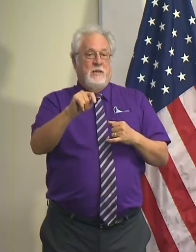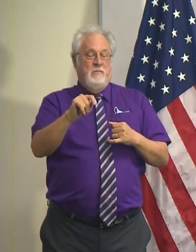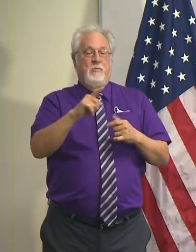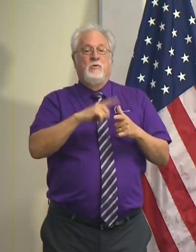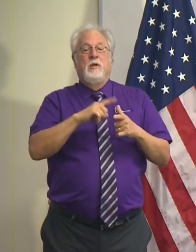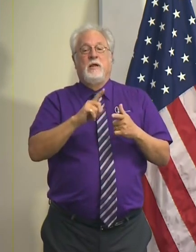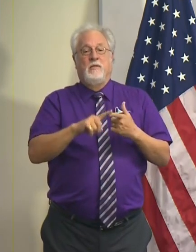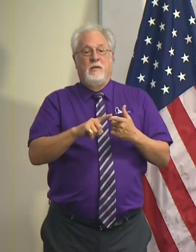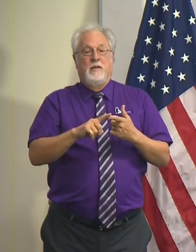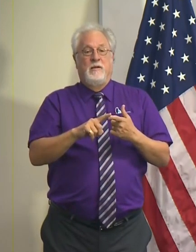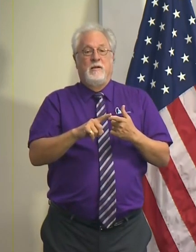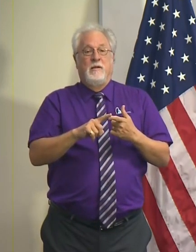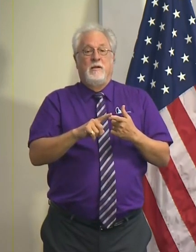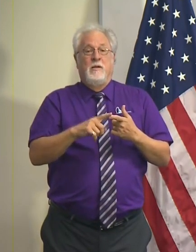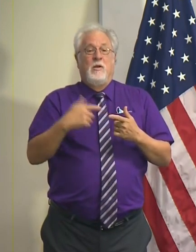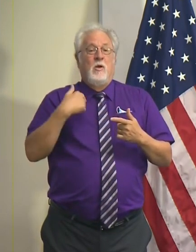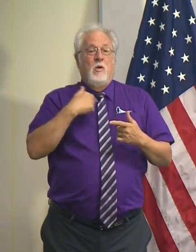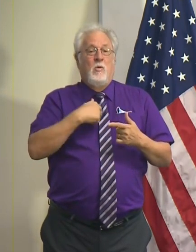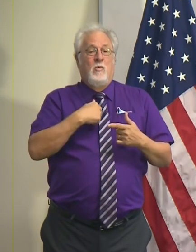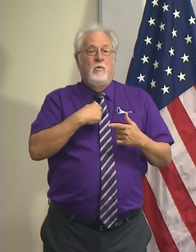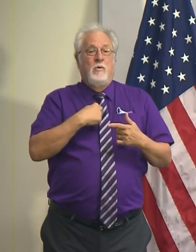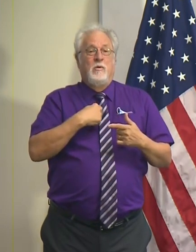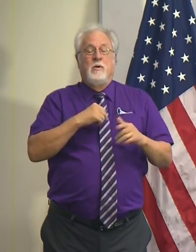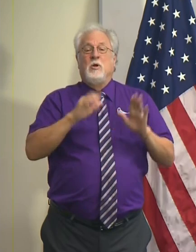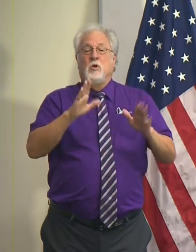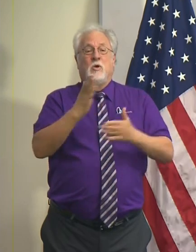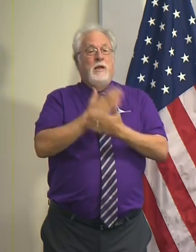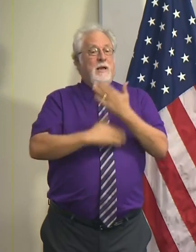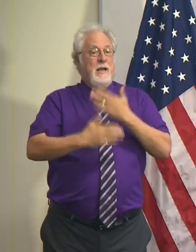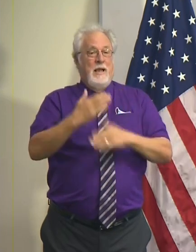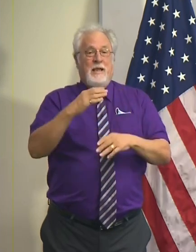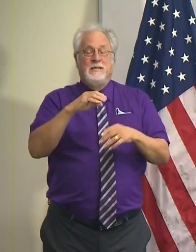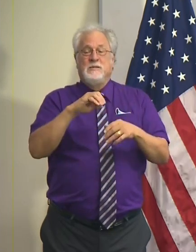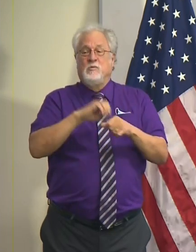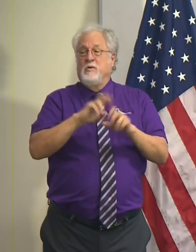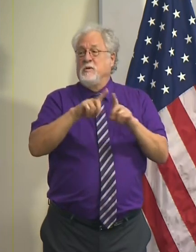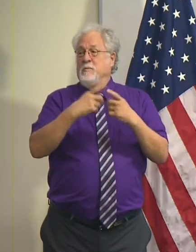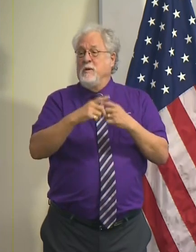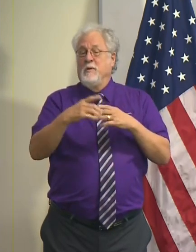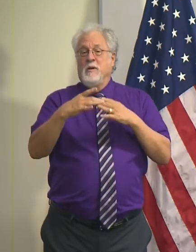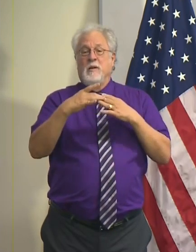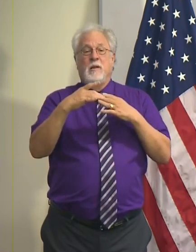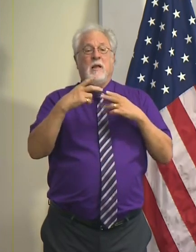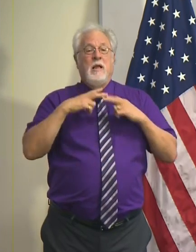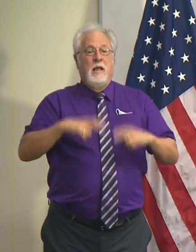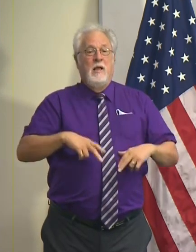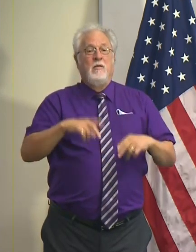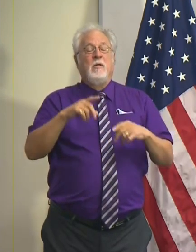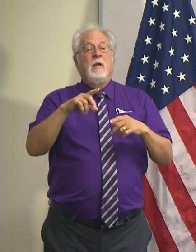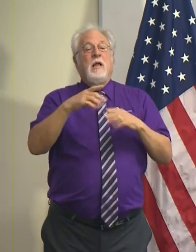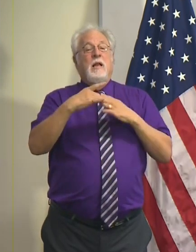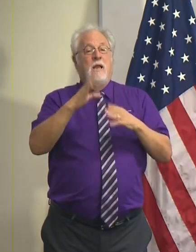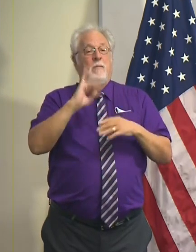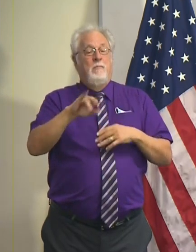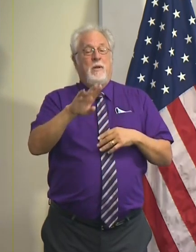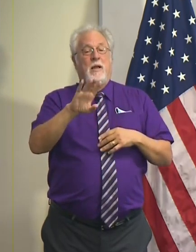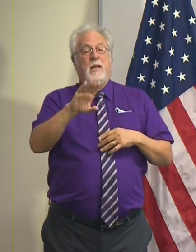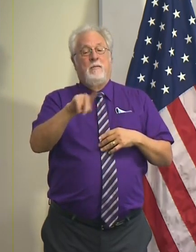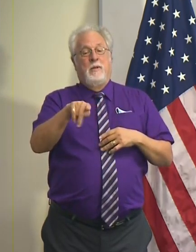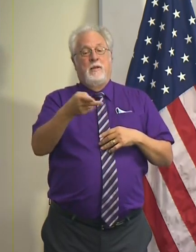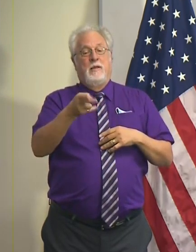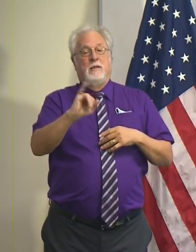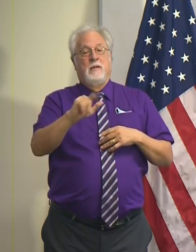and we're in great hands in the Department of Health, being led by Dr. Courtney Phillips, and we have